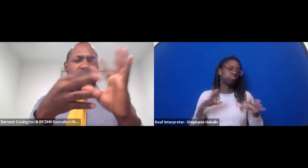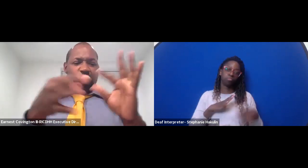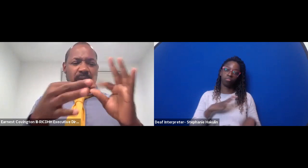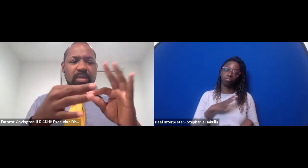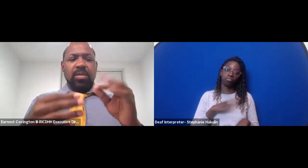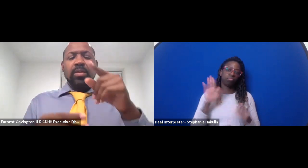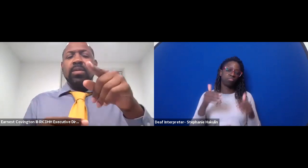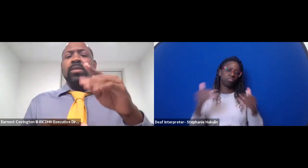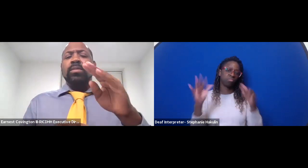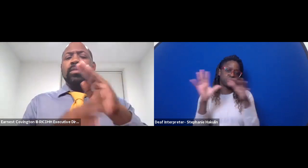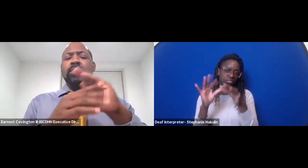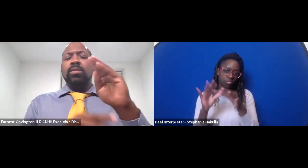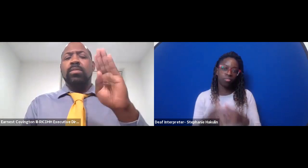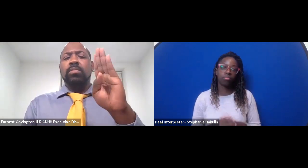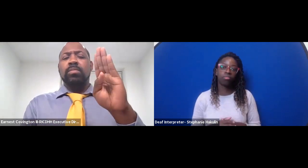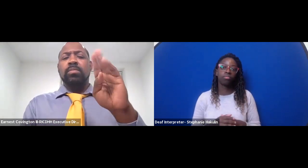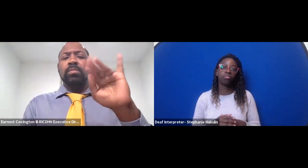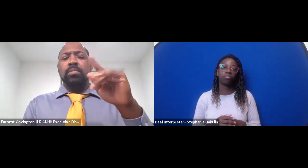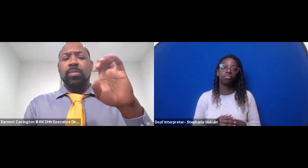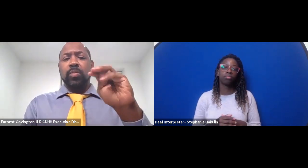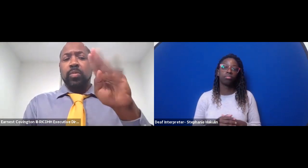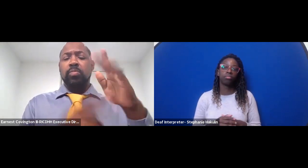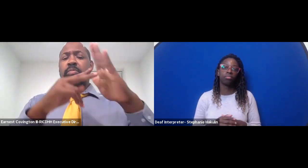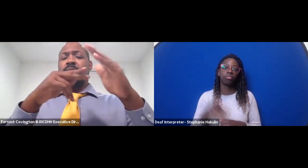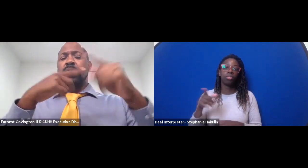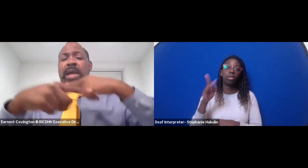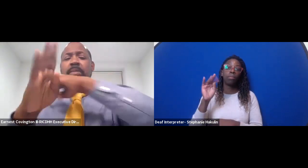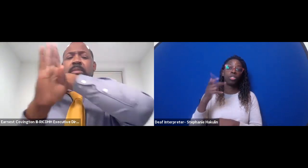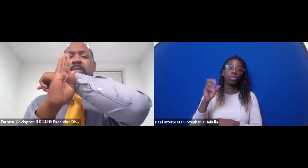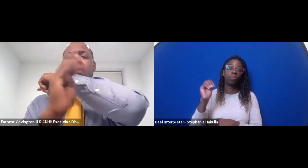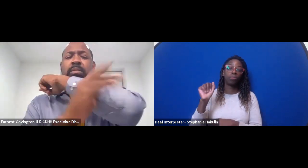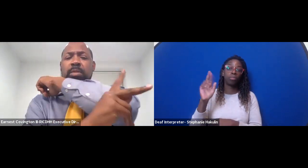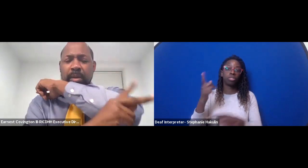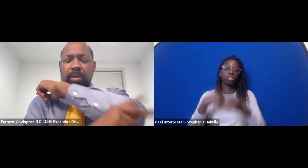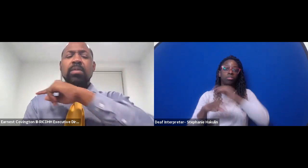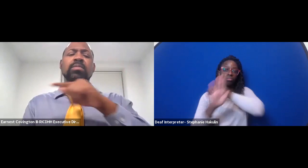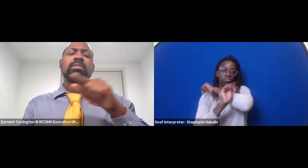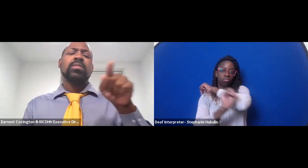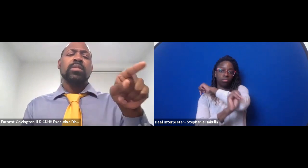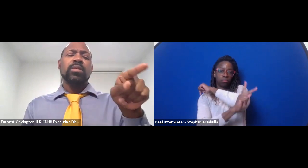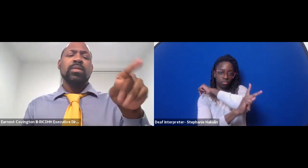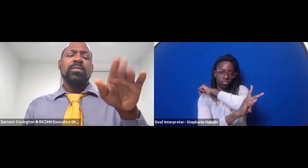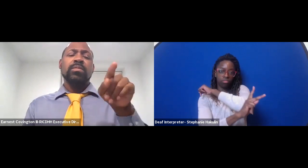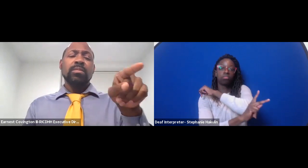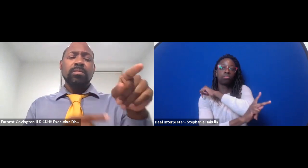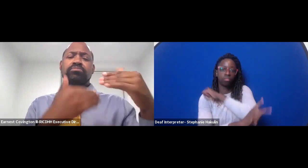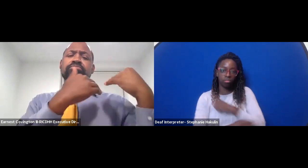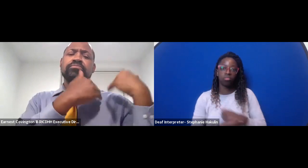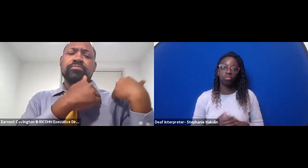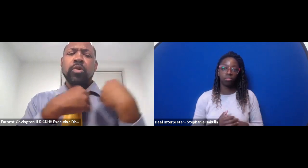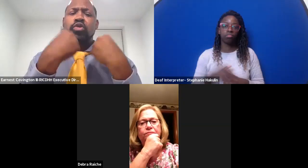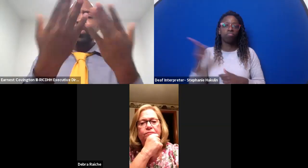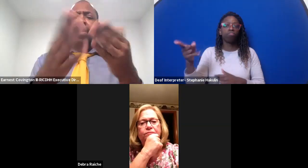Okay, why don't we move on and get to our next sponsor? And we can check Bridgemark later. I'll tell you a little